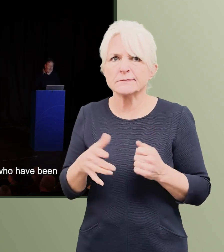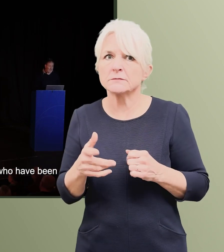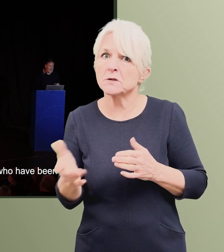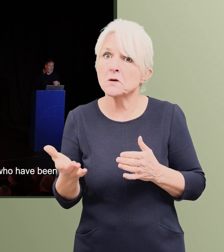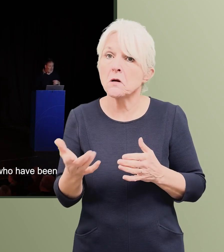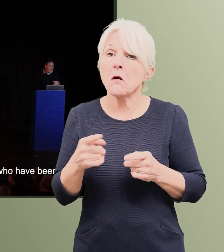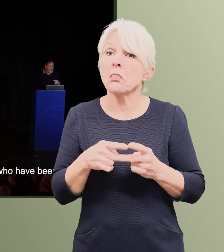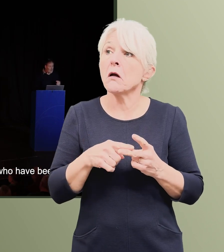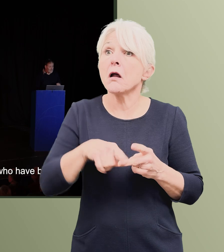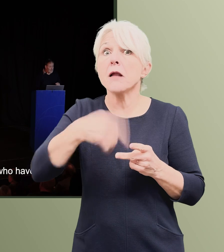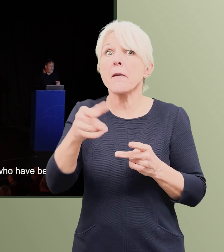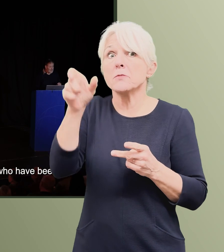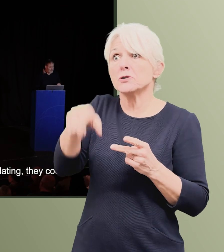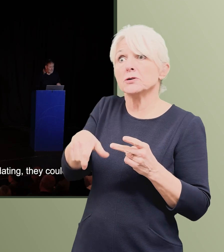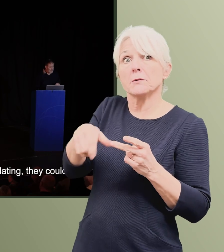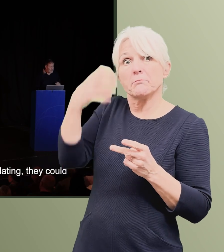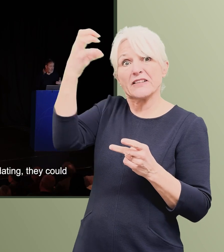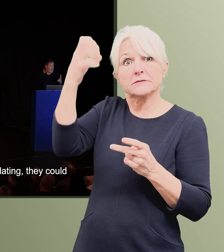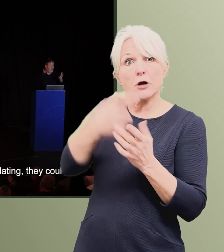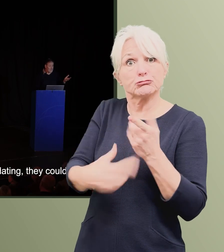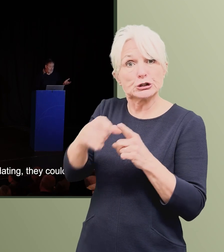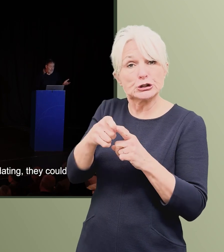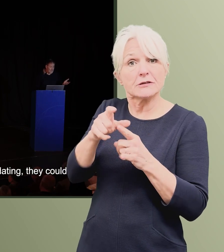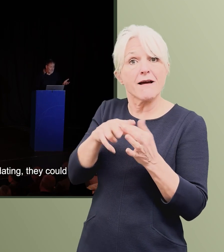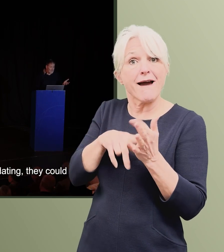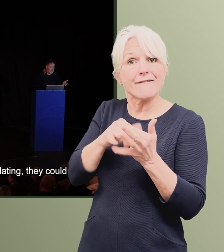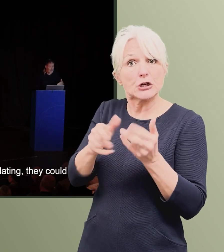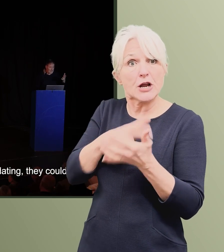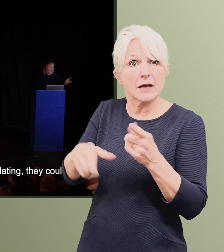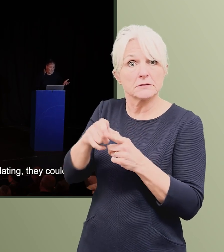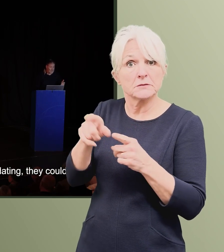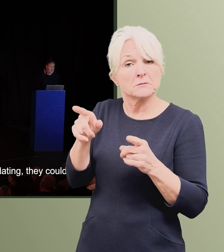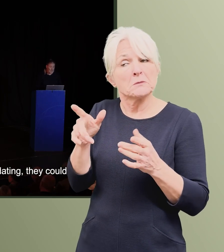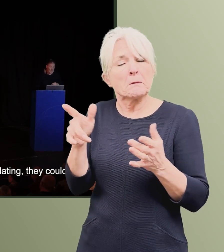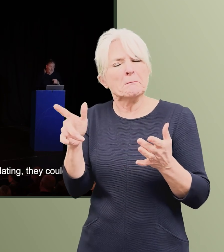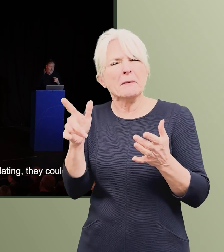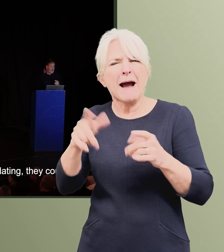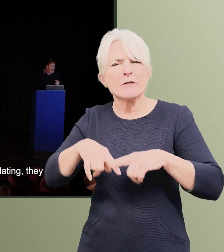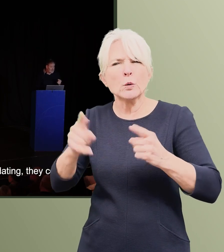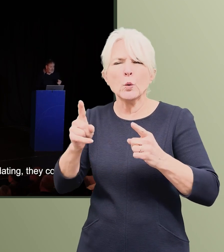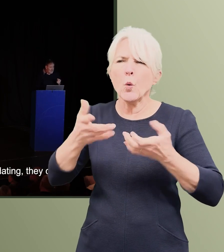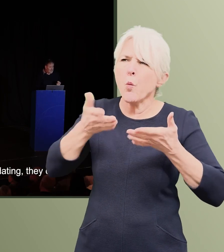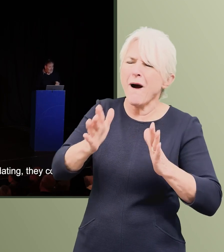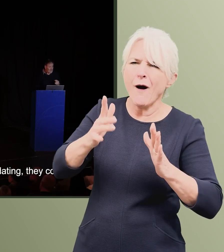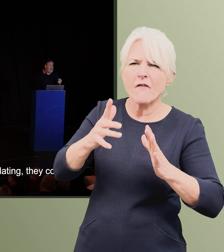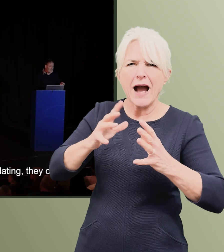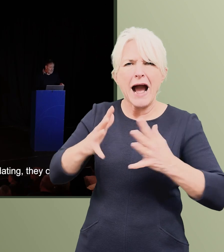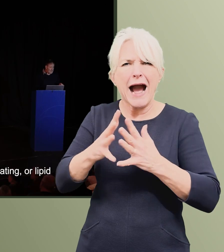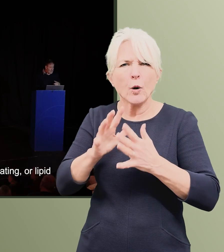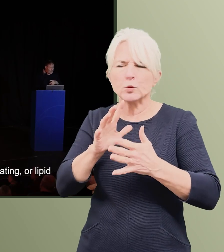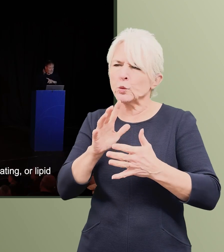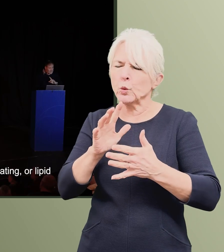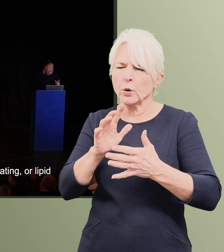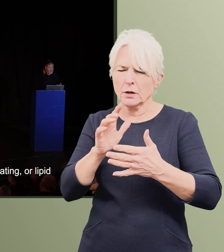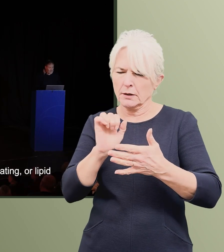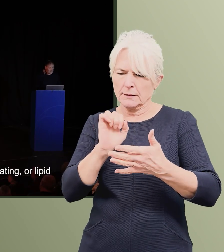who have been working on a new idea of dating. So you got your AMS dating, your radiocarbon dating. They could actually date the lipids,